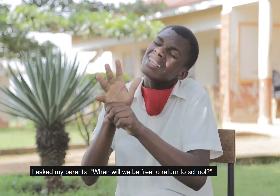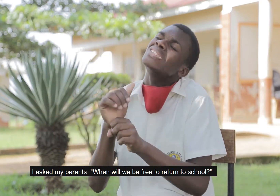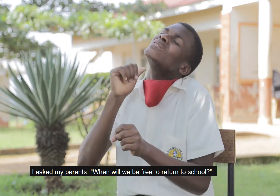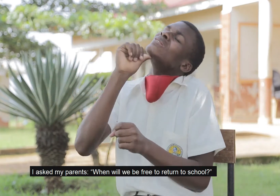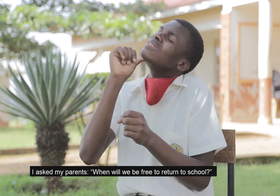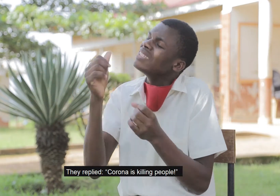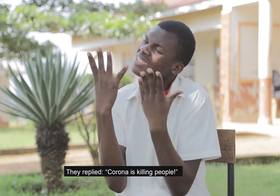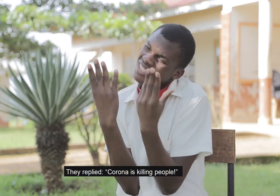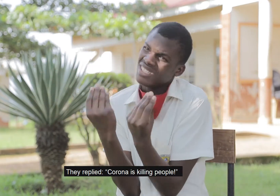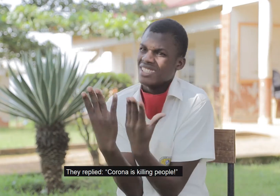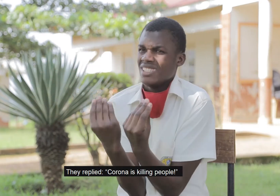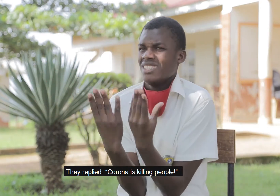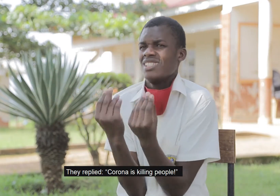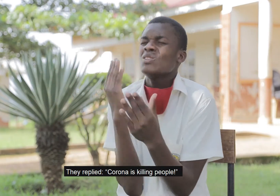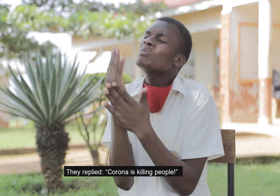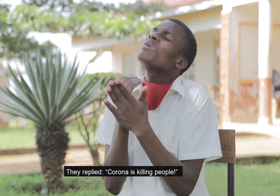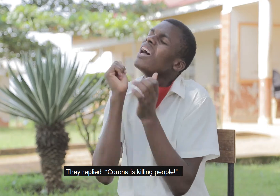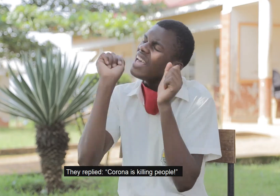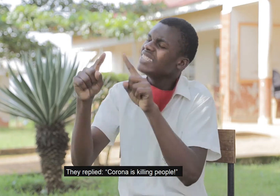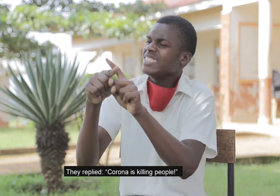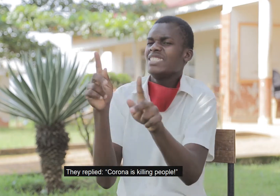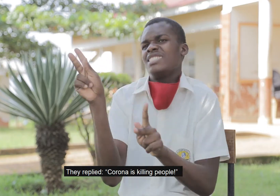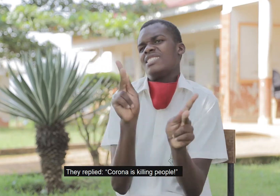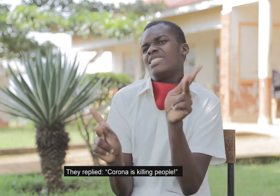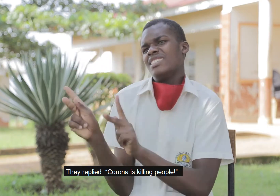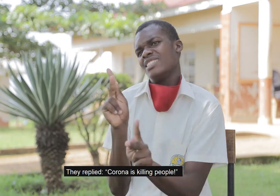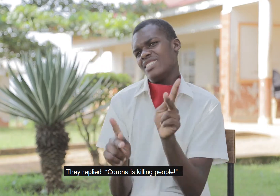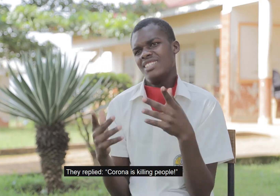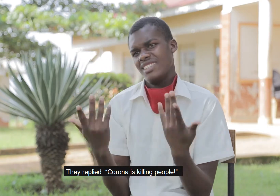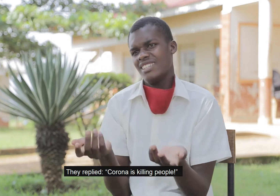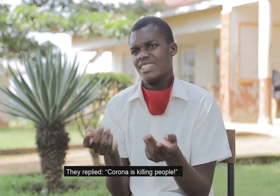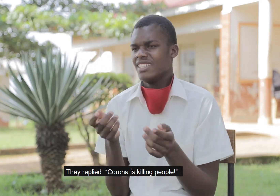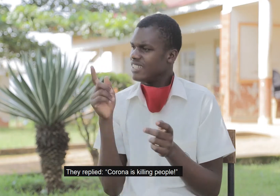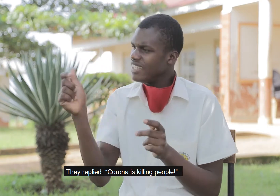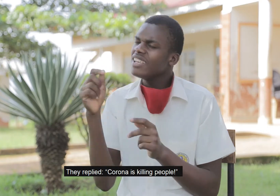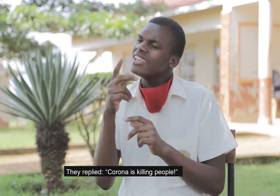school? They replied, Corona, it's killing people.